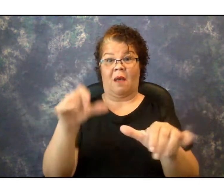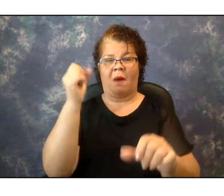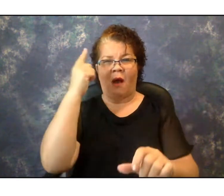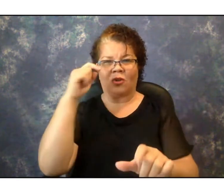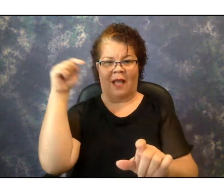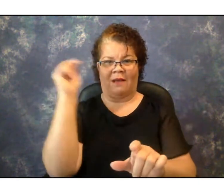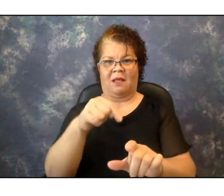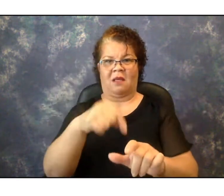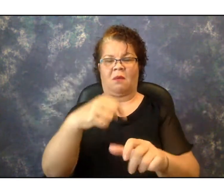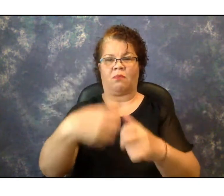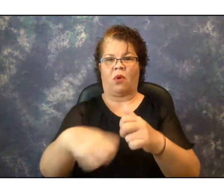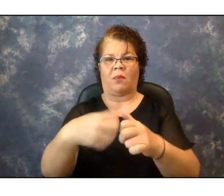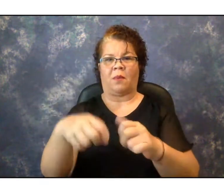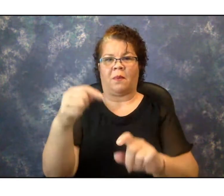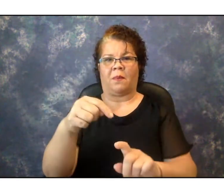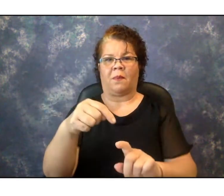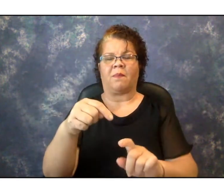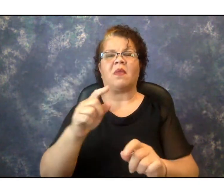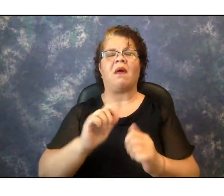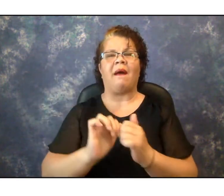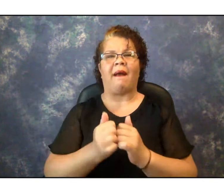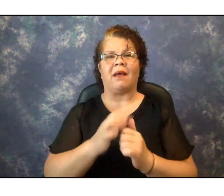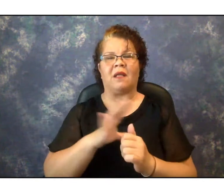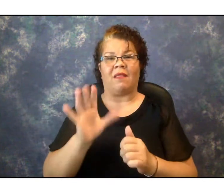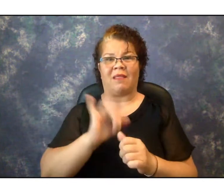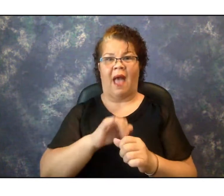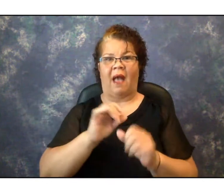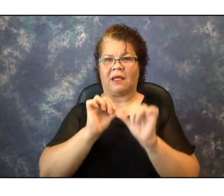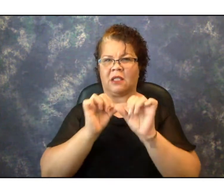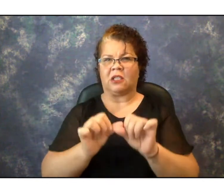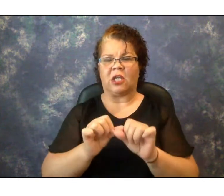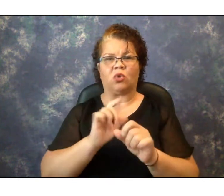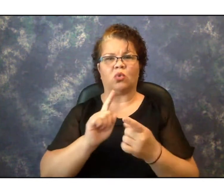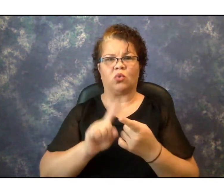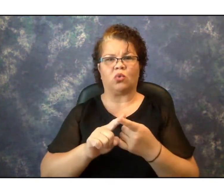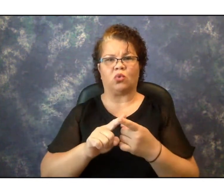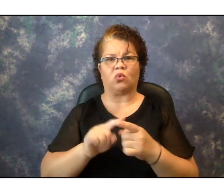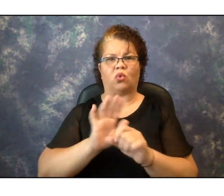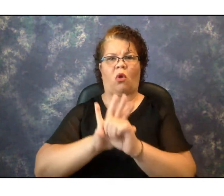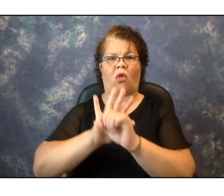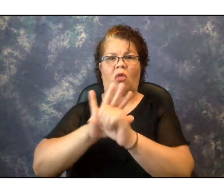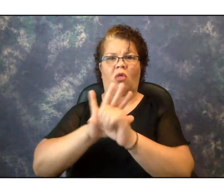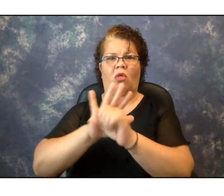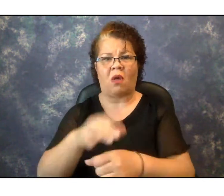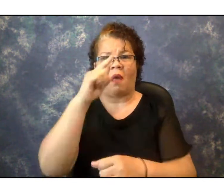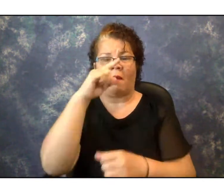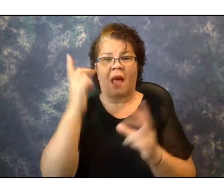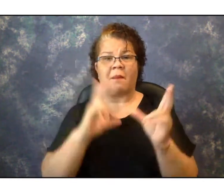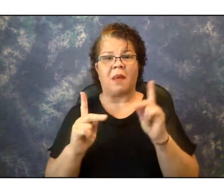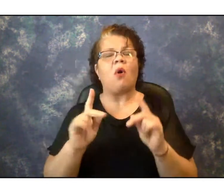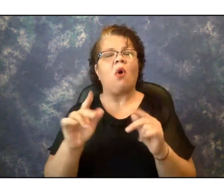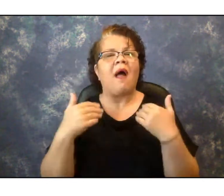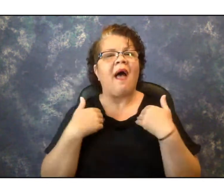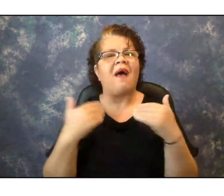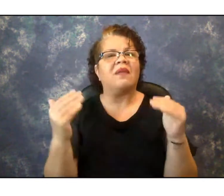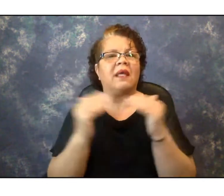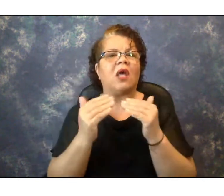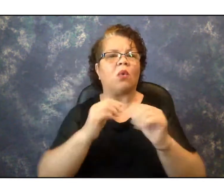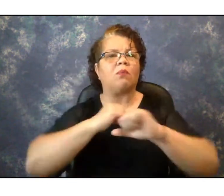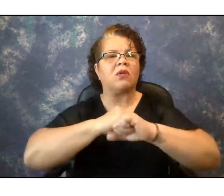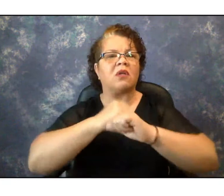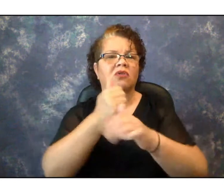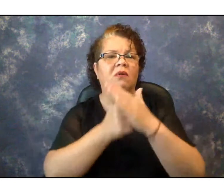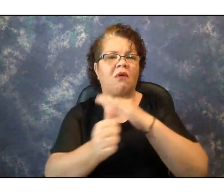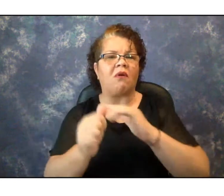to keep Black people not getting justice or service, or equal protection under the law. So that's a kind of